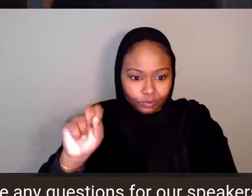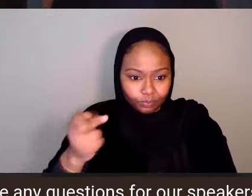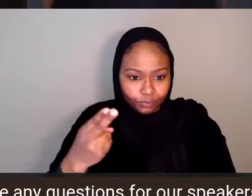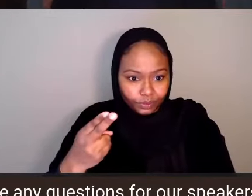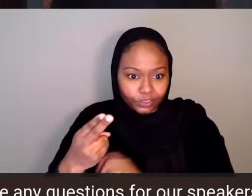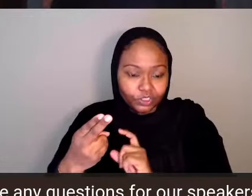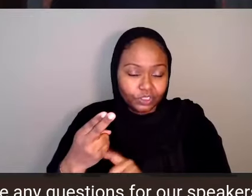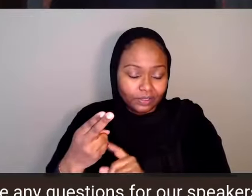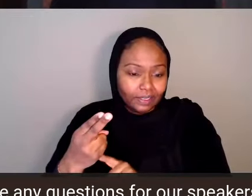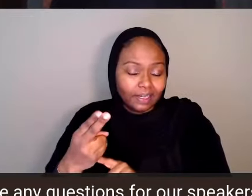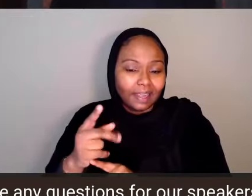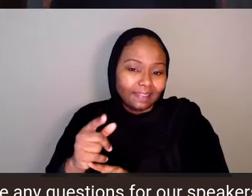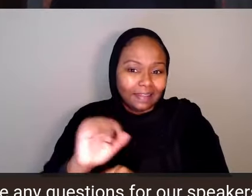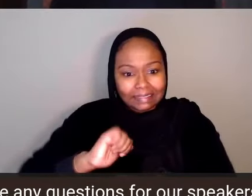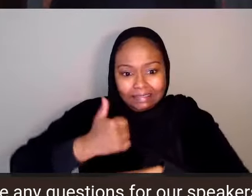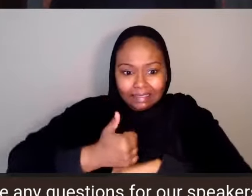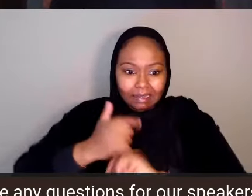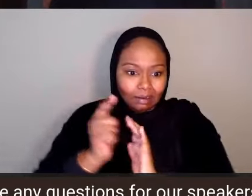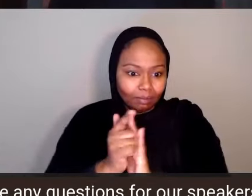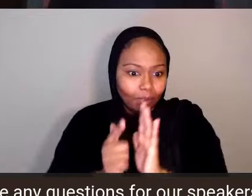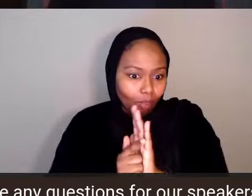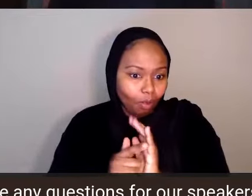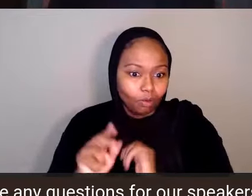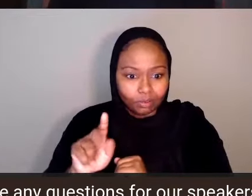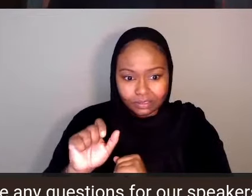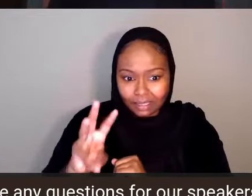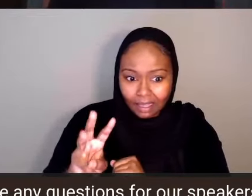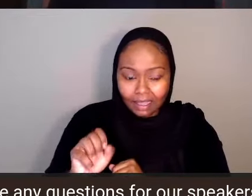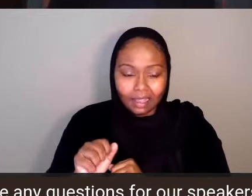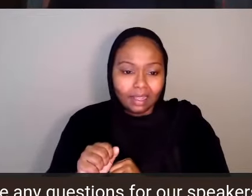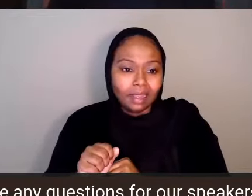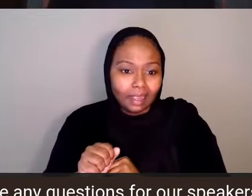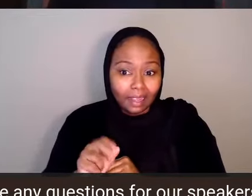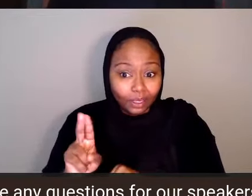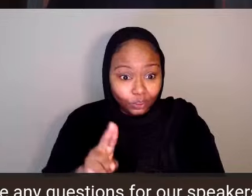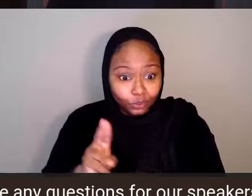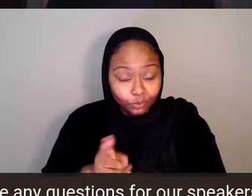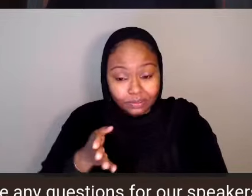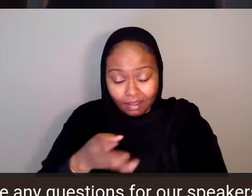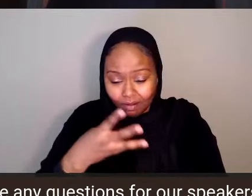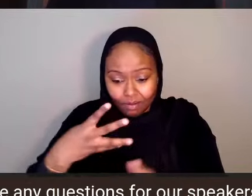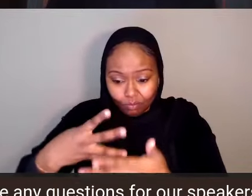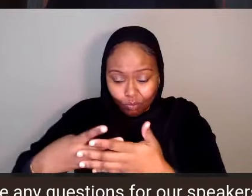codify into law and certainly put into practice at Guantanamo and elsewhere.